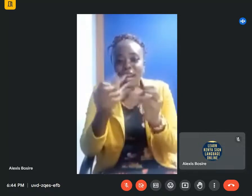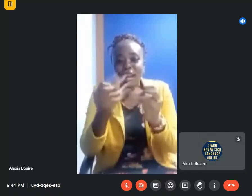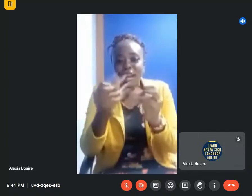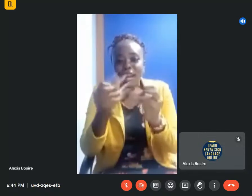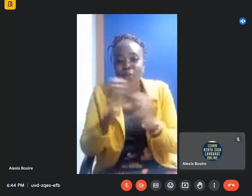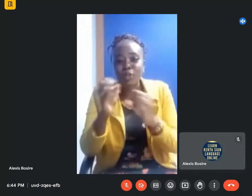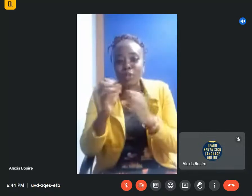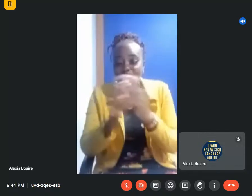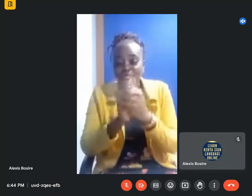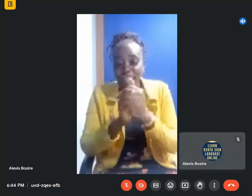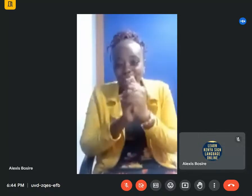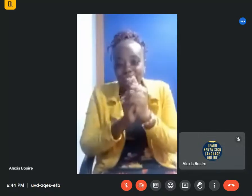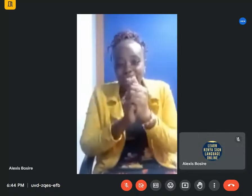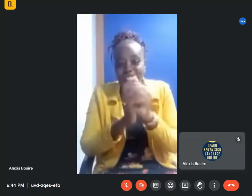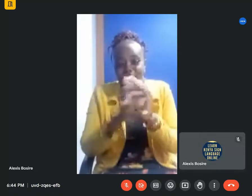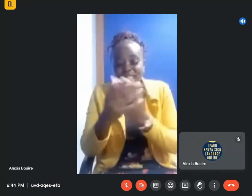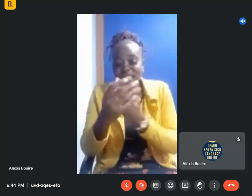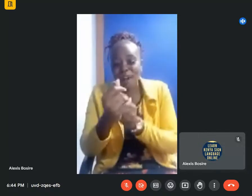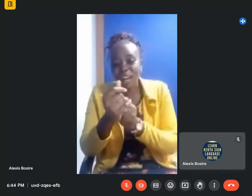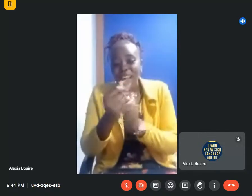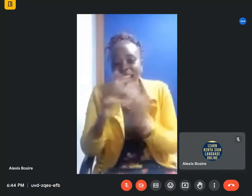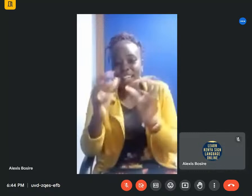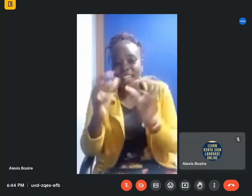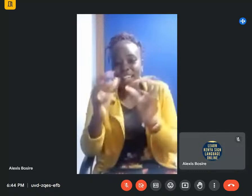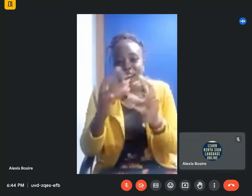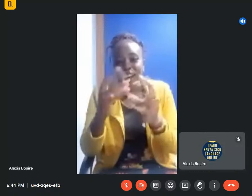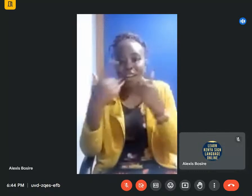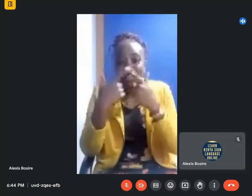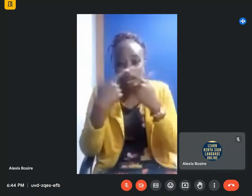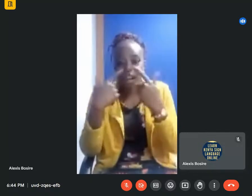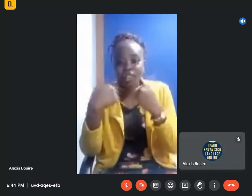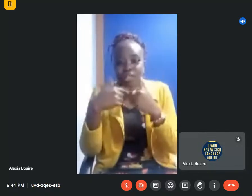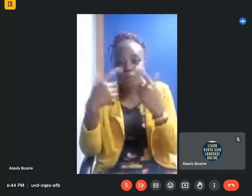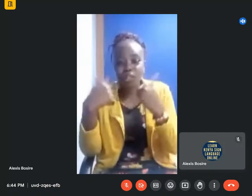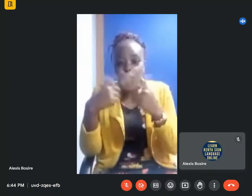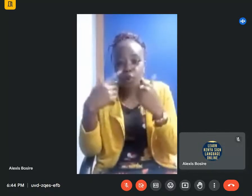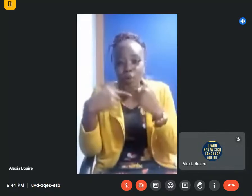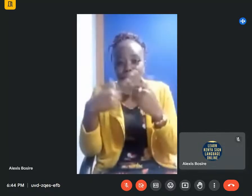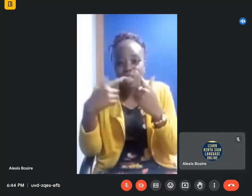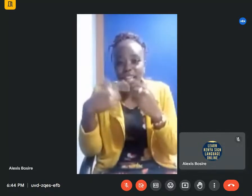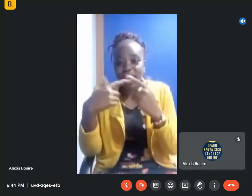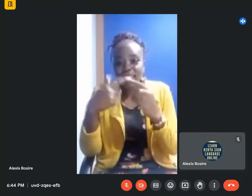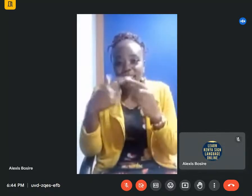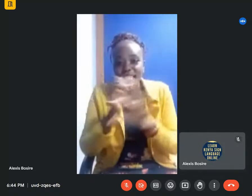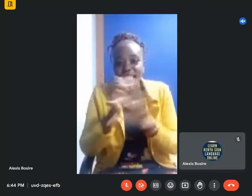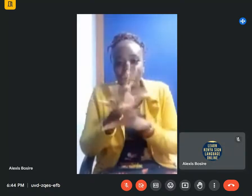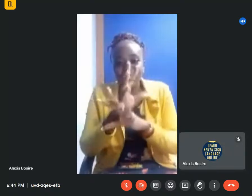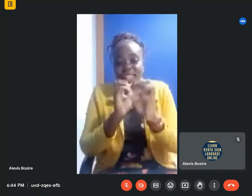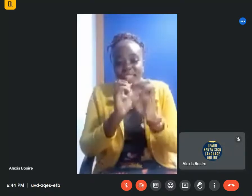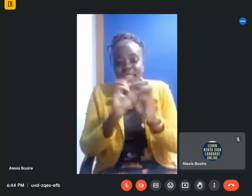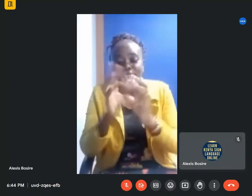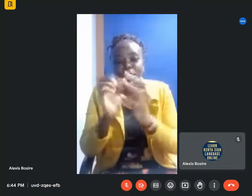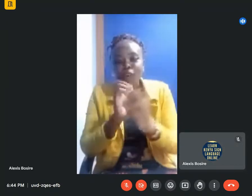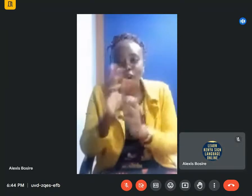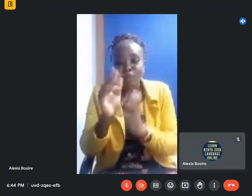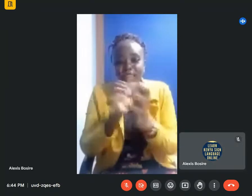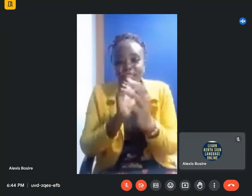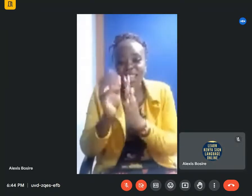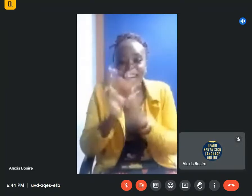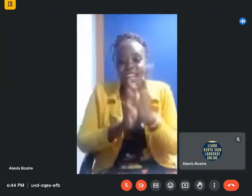can be able to sign. Sawa sawa. Yeah, because now we are not going to communicate. It's ni mikono hapa itafanya